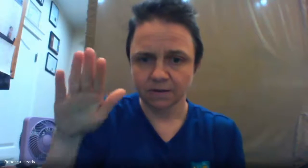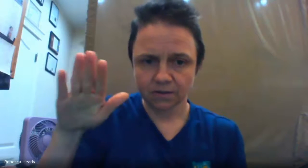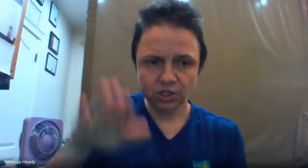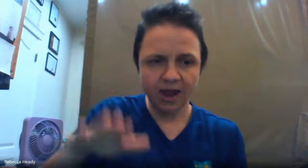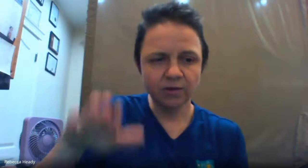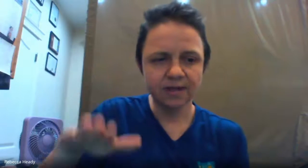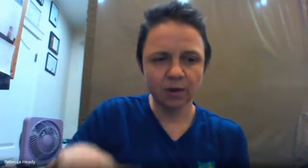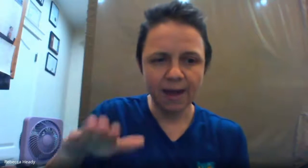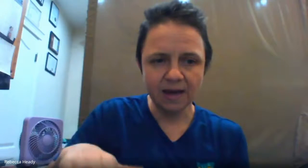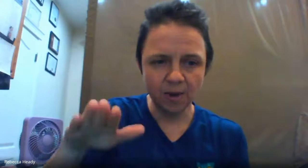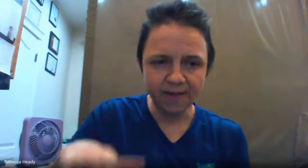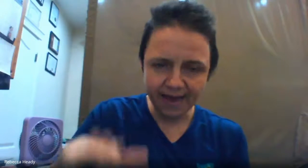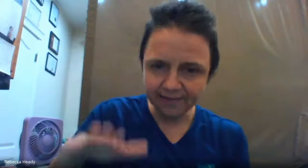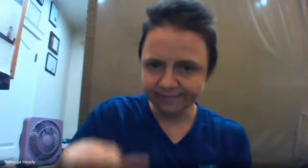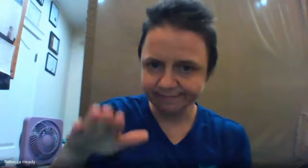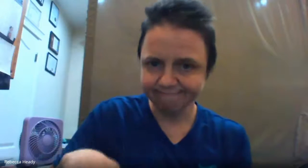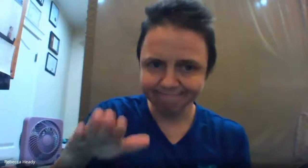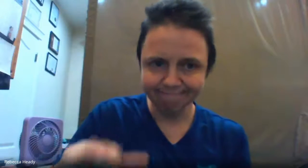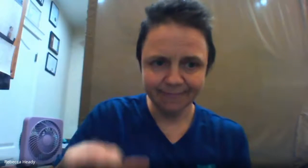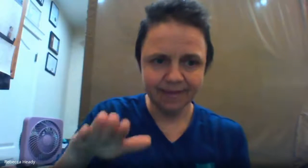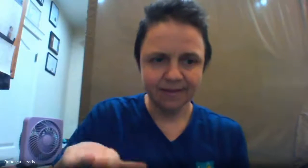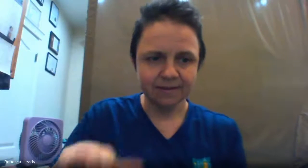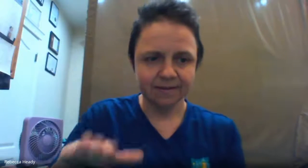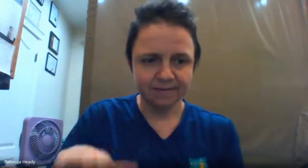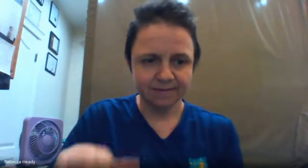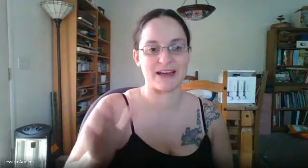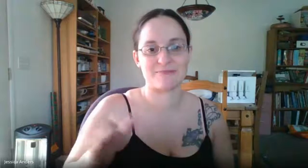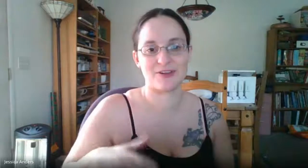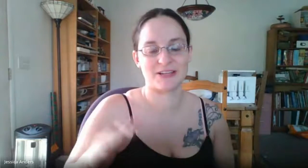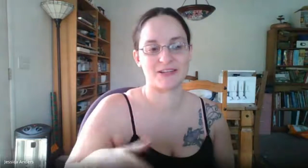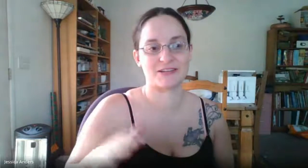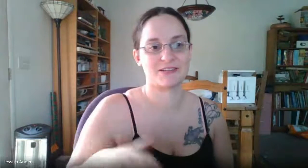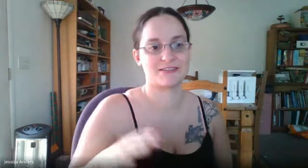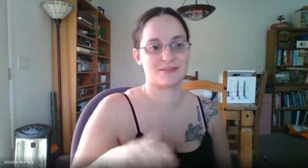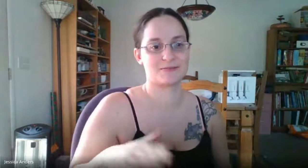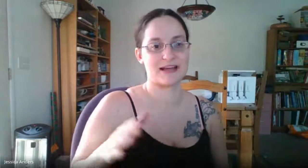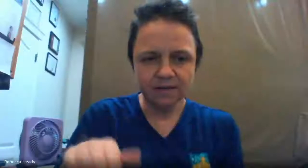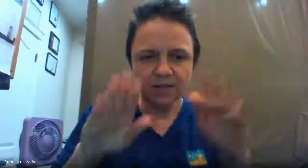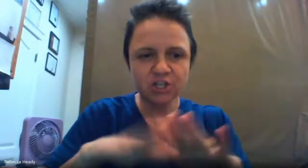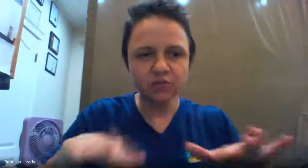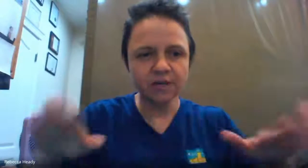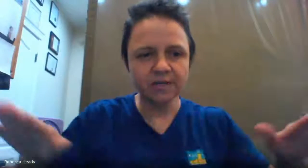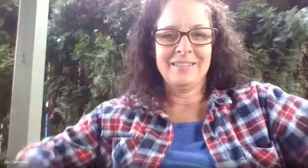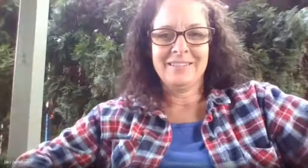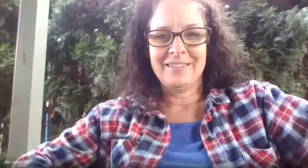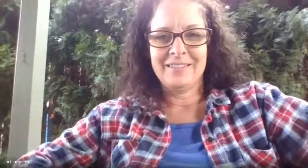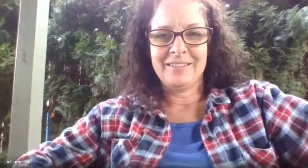Child is like you're patting him on the head. Looks like a basketball in the. Just one. Children is multiple, so you